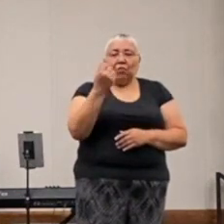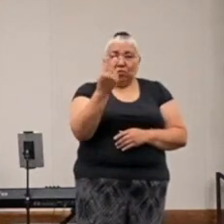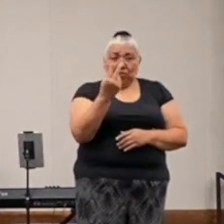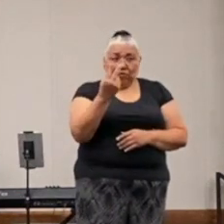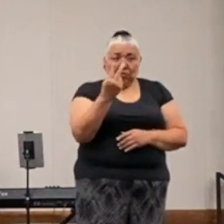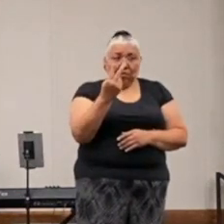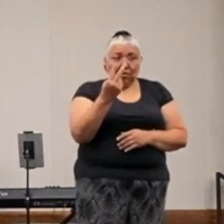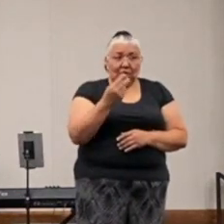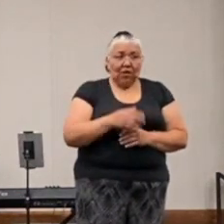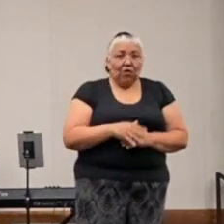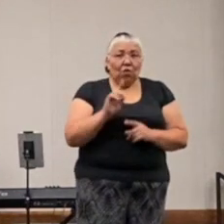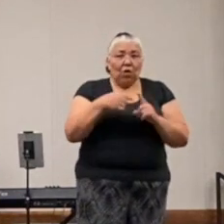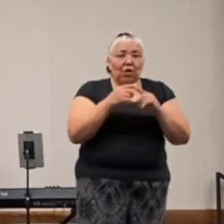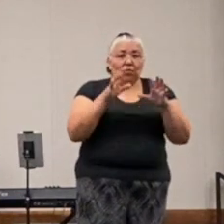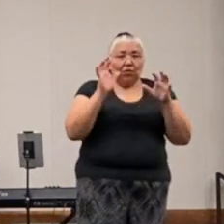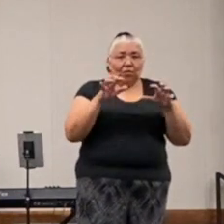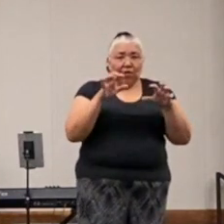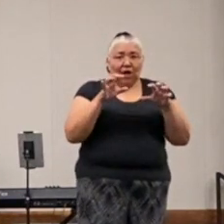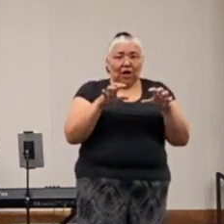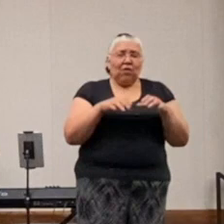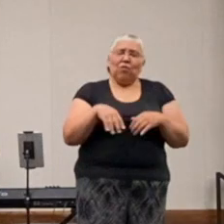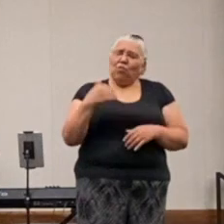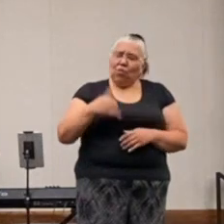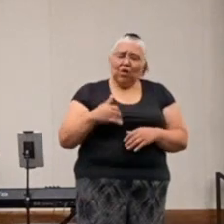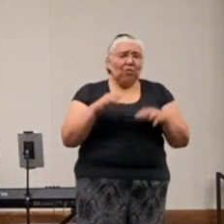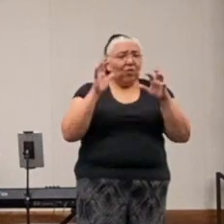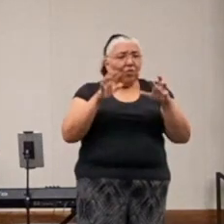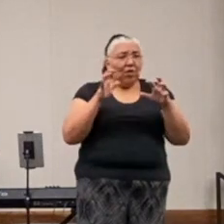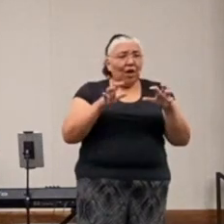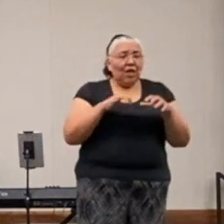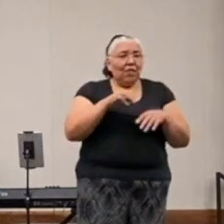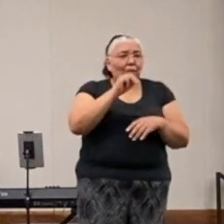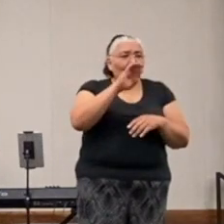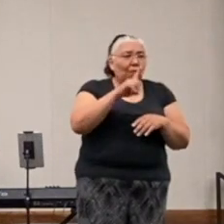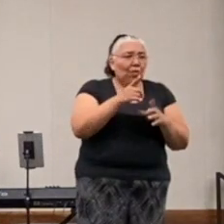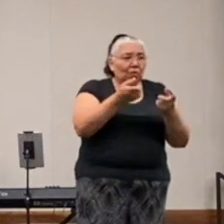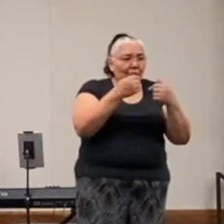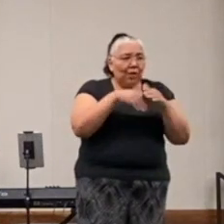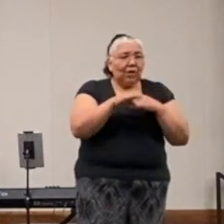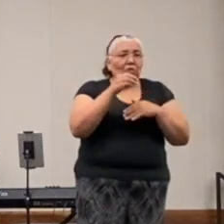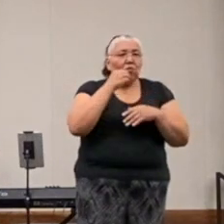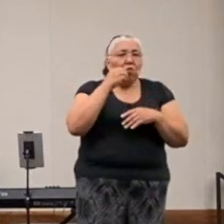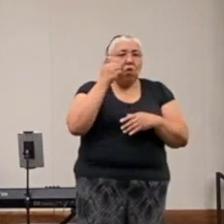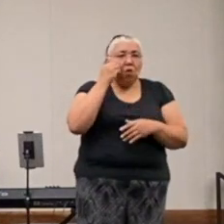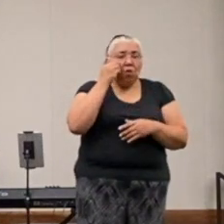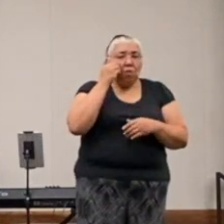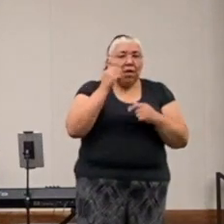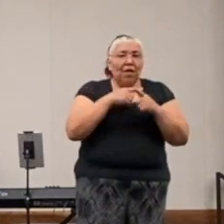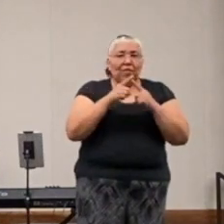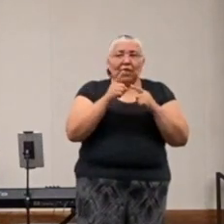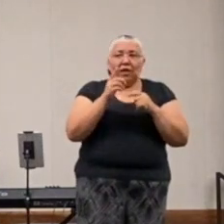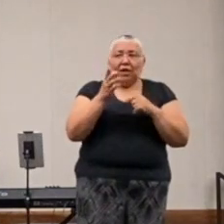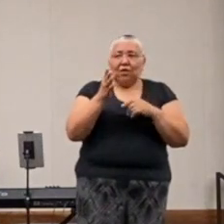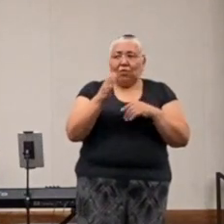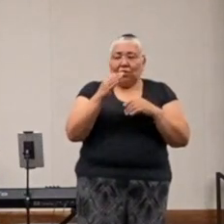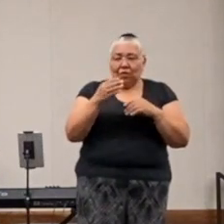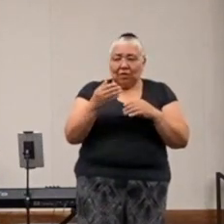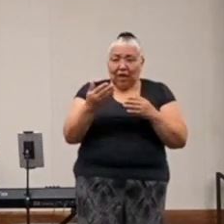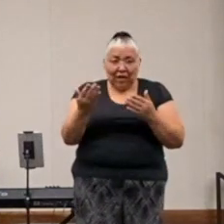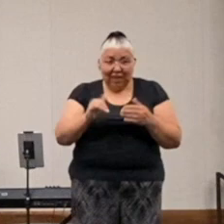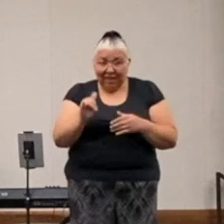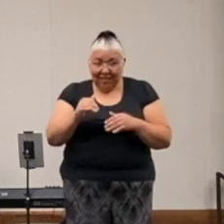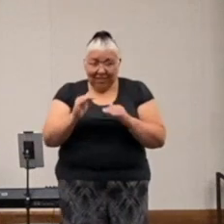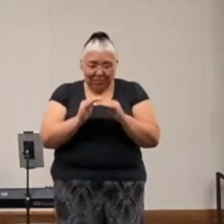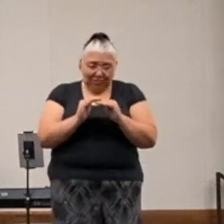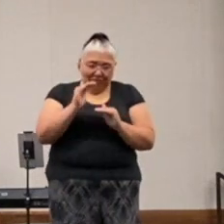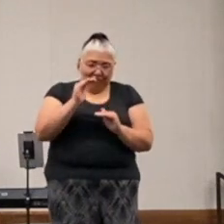here's the thing, when it would rain, and man, would it rain. When it rained, the mud would come into the home. And they would be up into ankle deep, like ankle